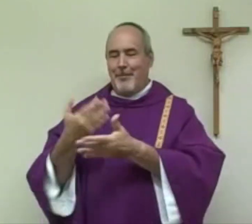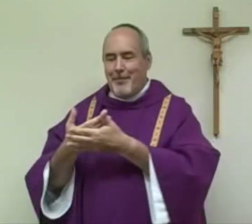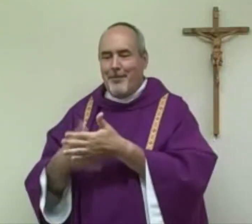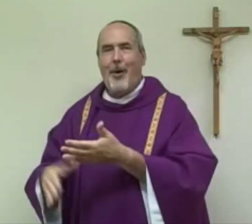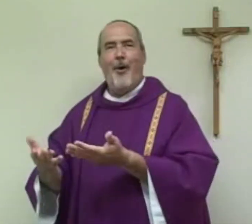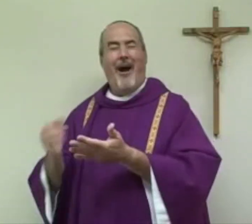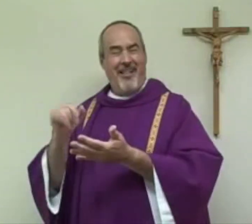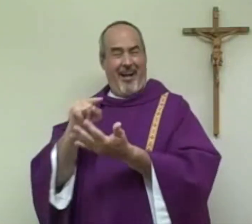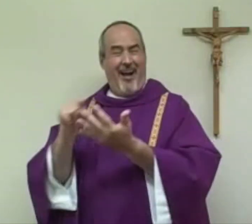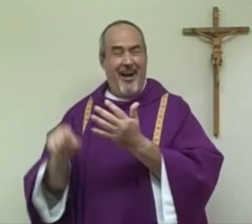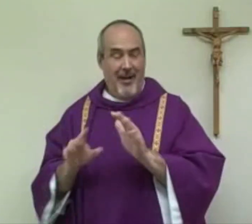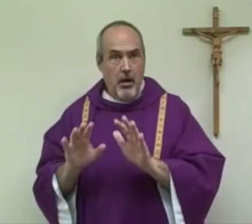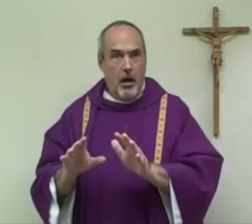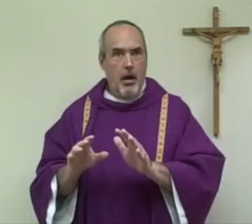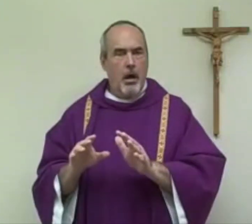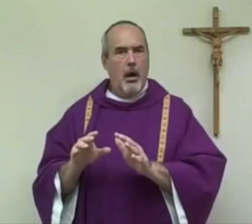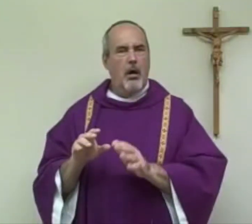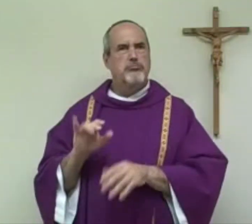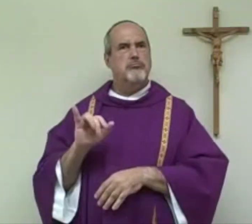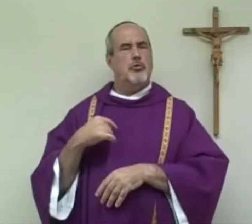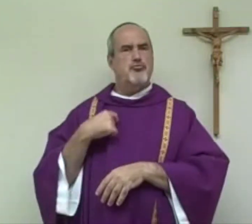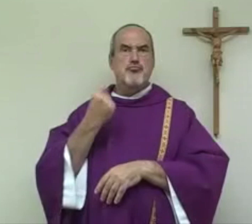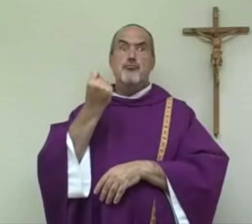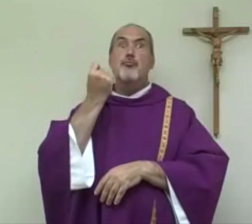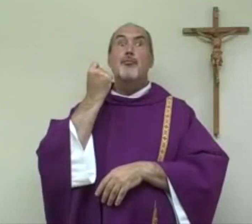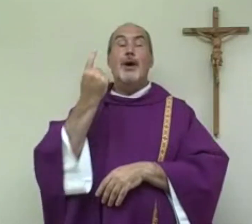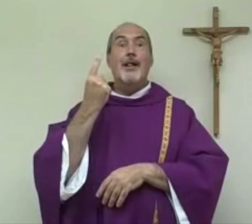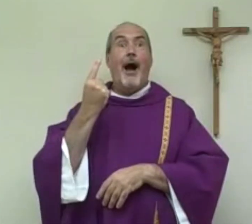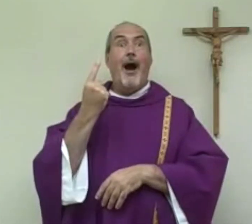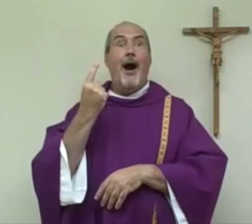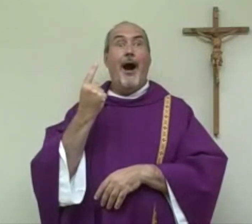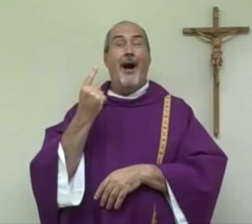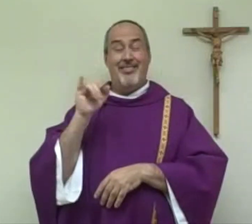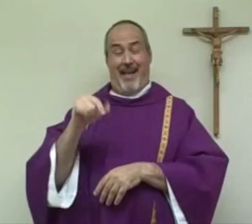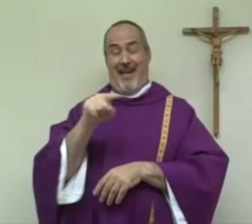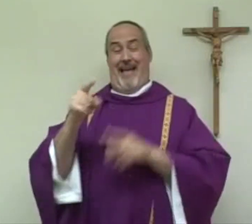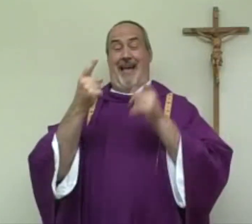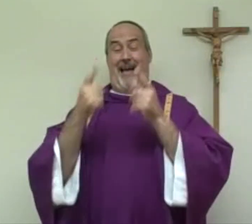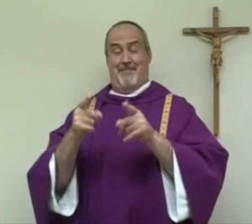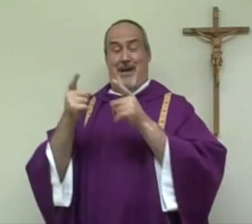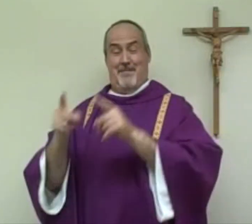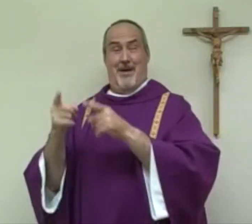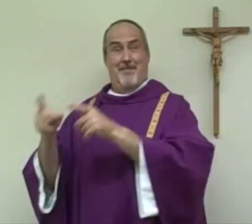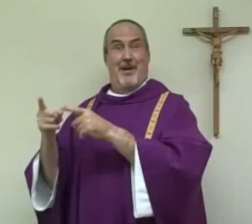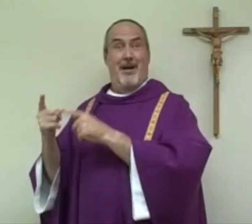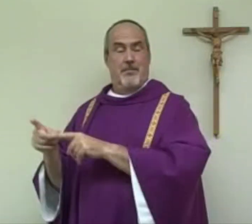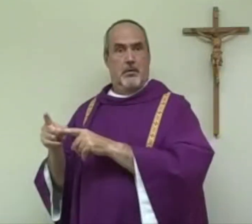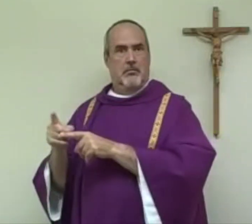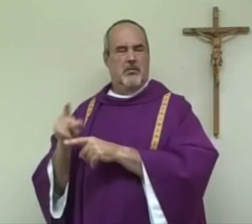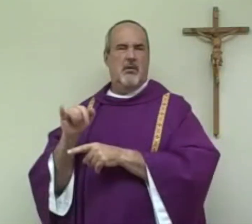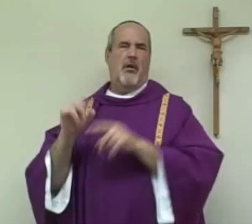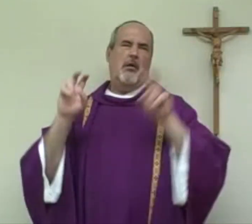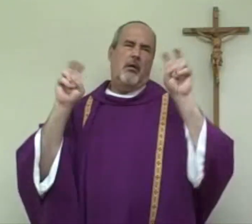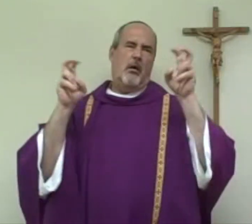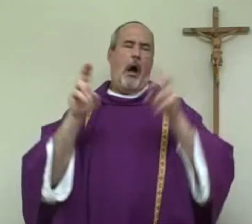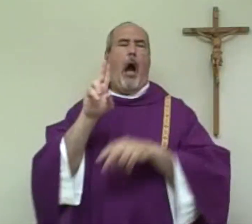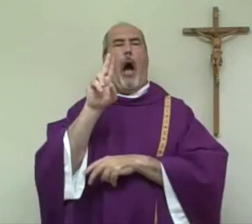where she meets Elizabeth and then has Jesus. Well, I realized that those events